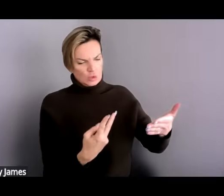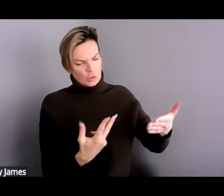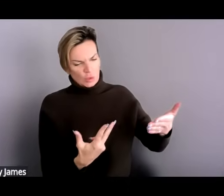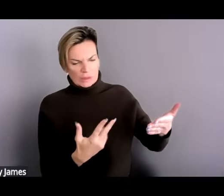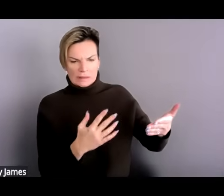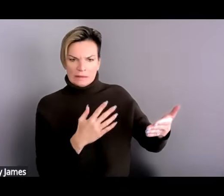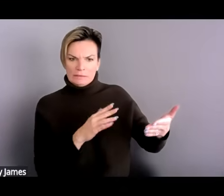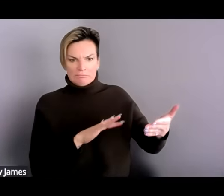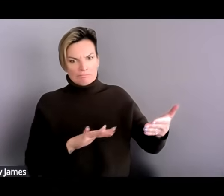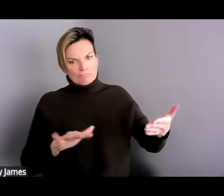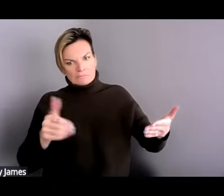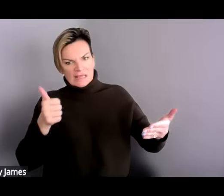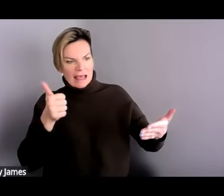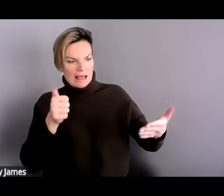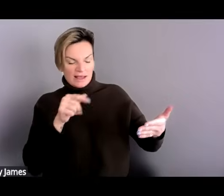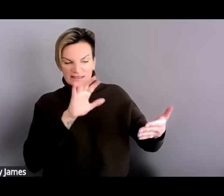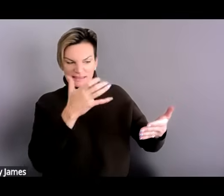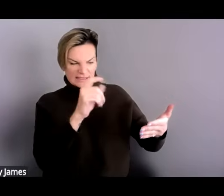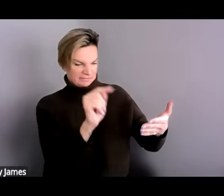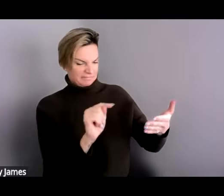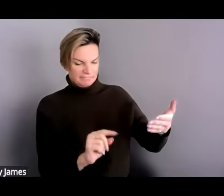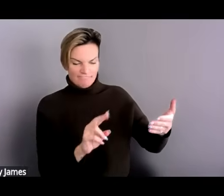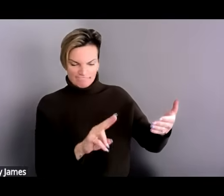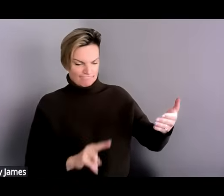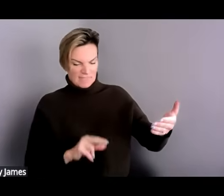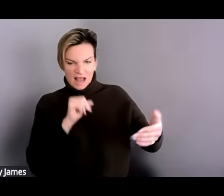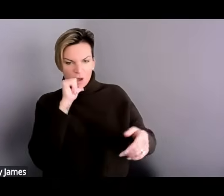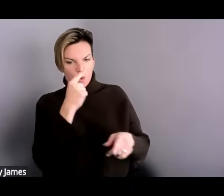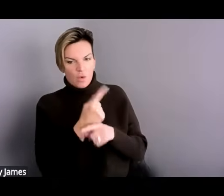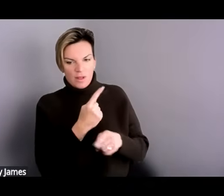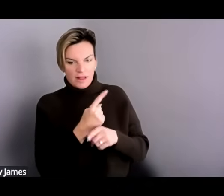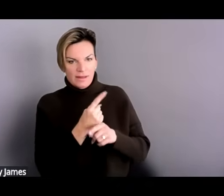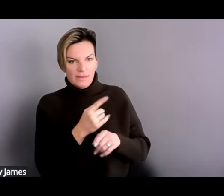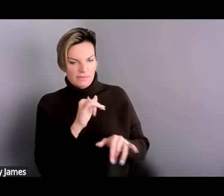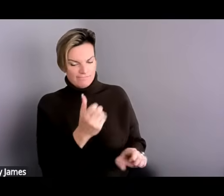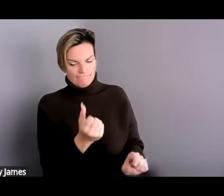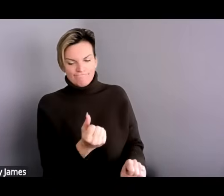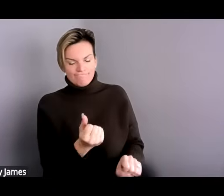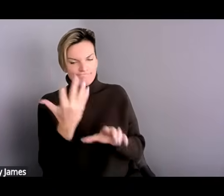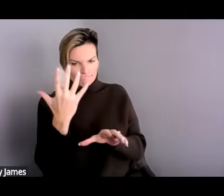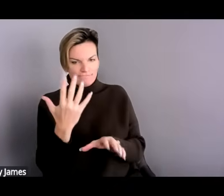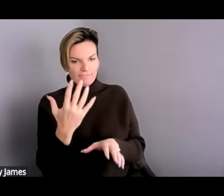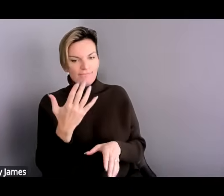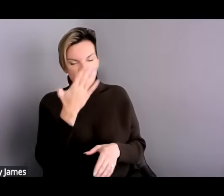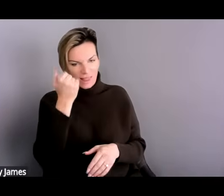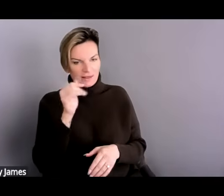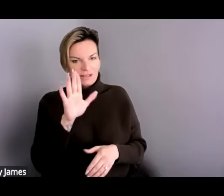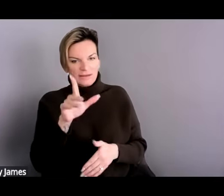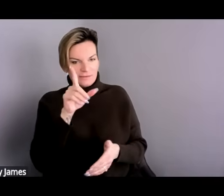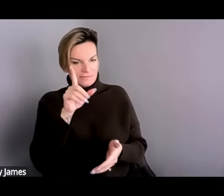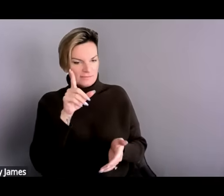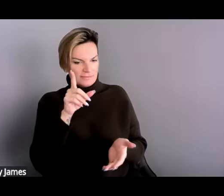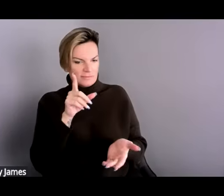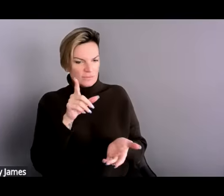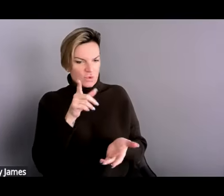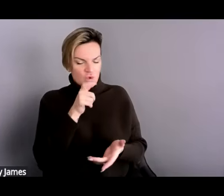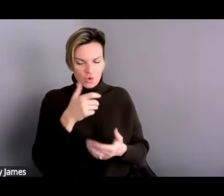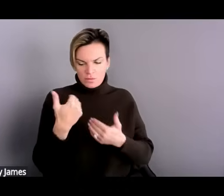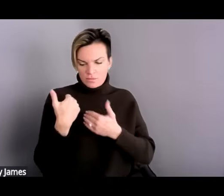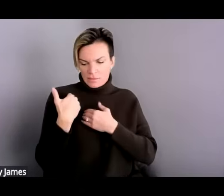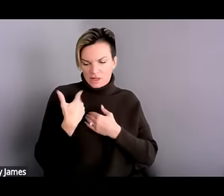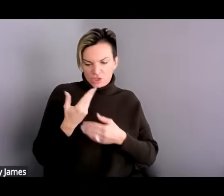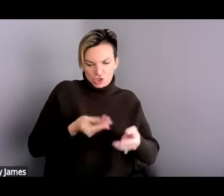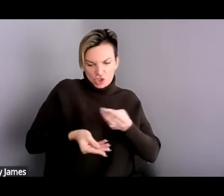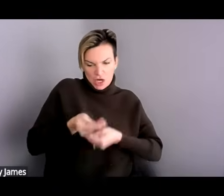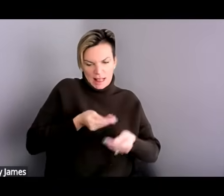electors, because of the suspected actions of the circulator, that